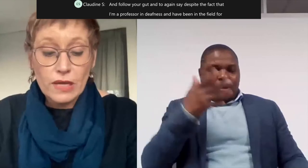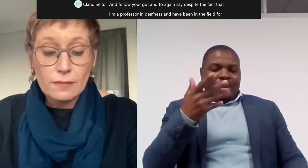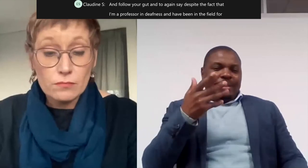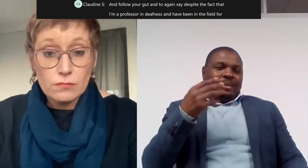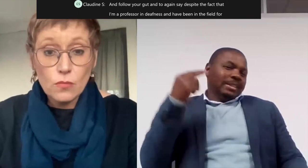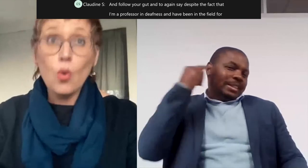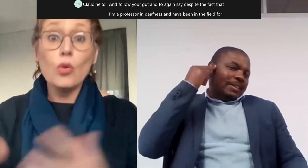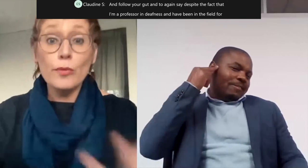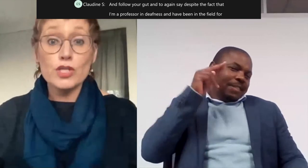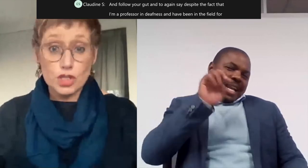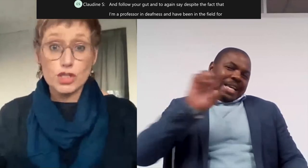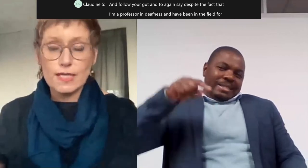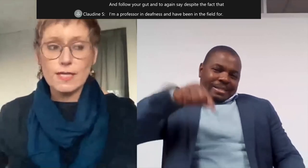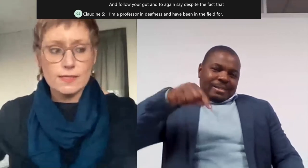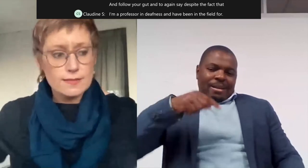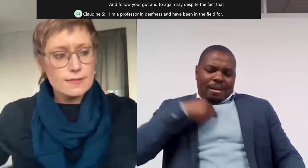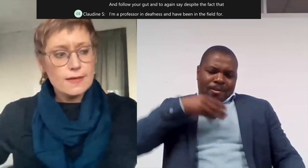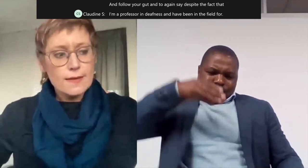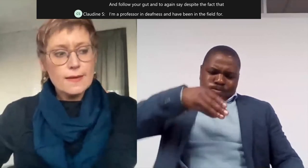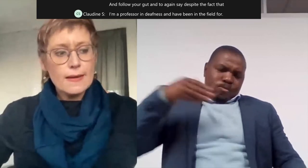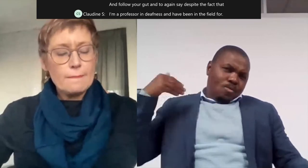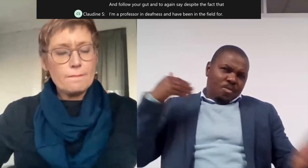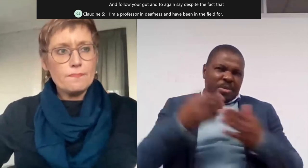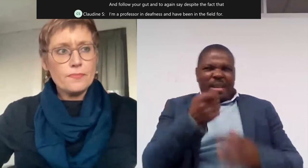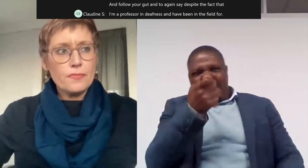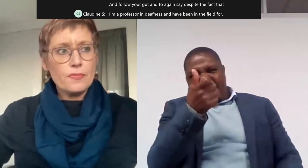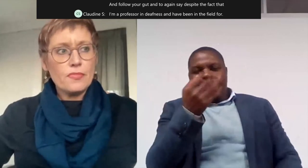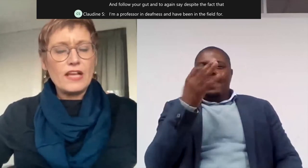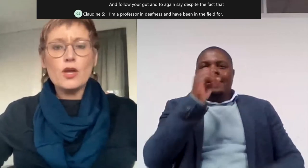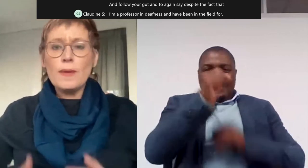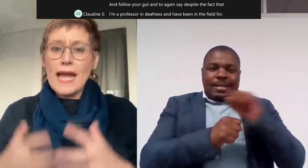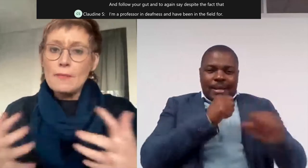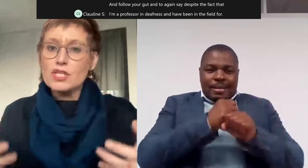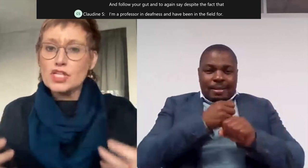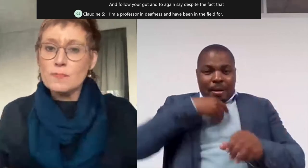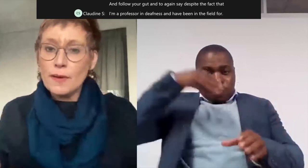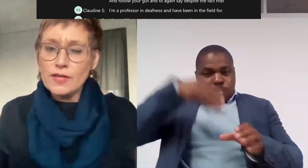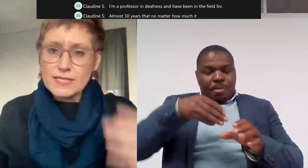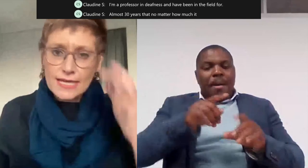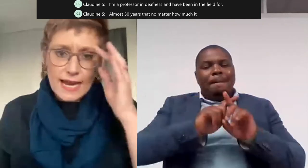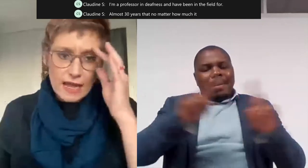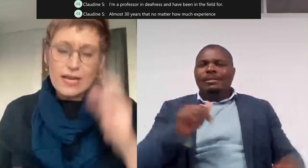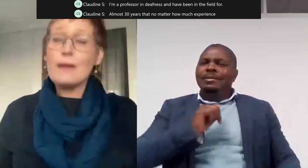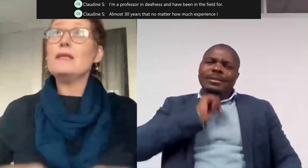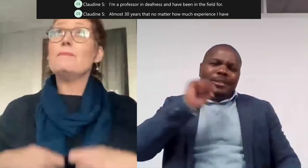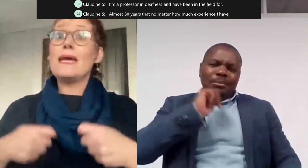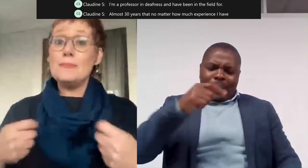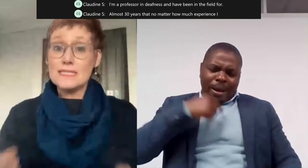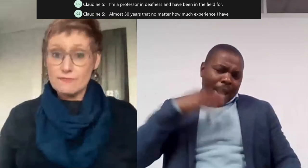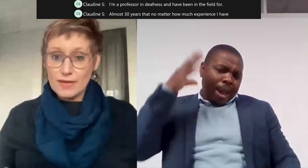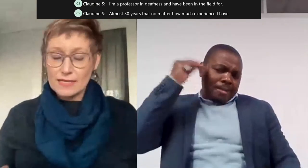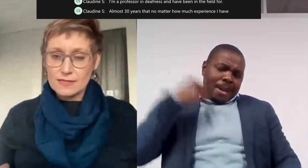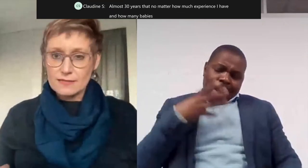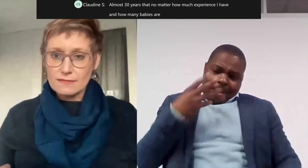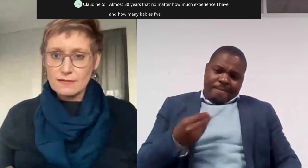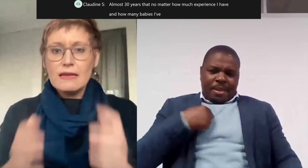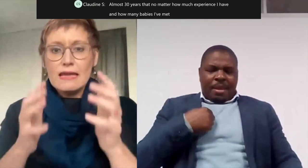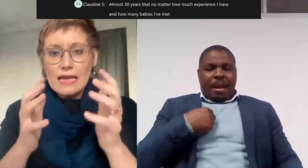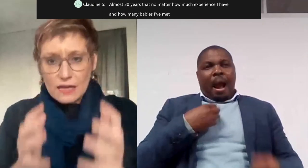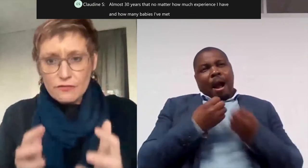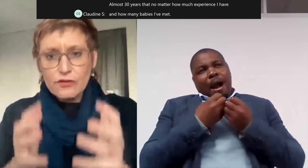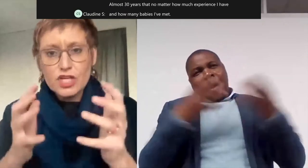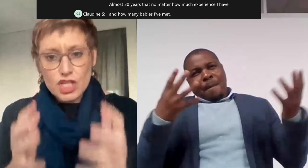for almost 30 years, that no matter how much experience I have and how many babies I've